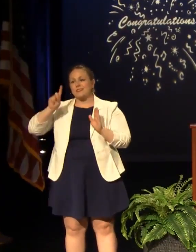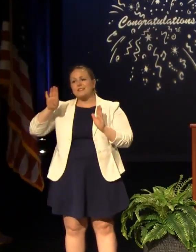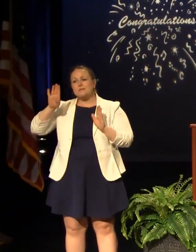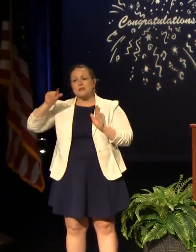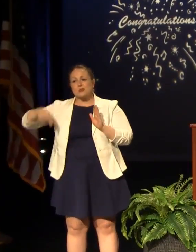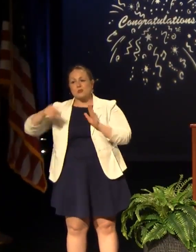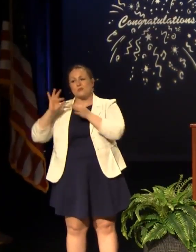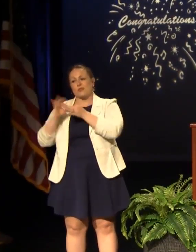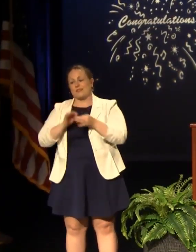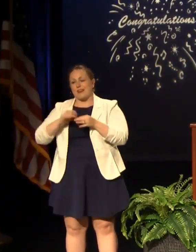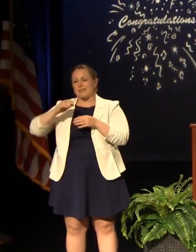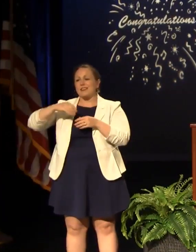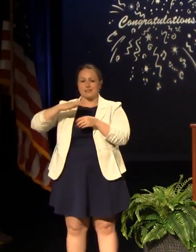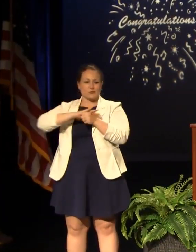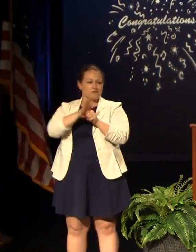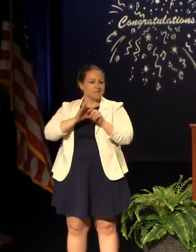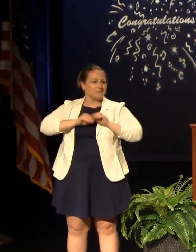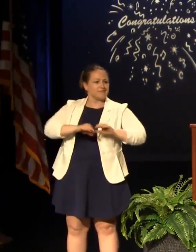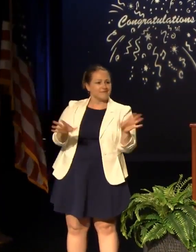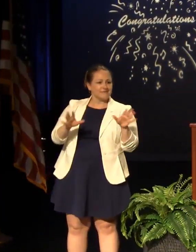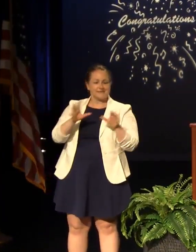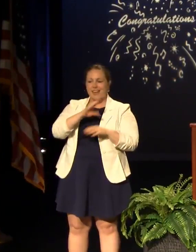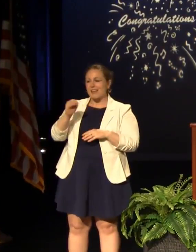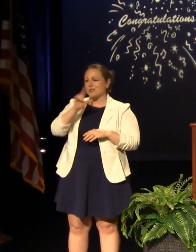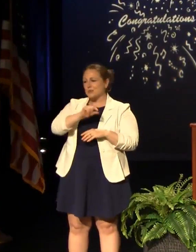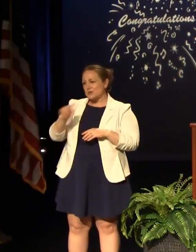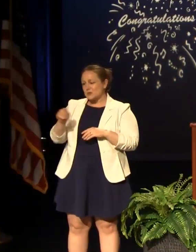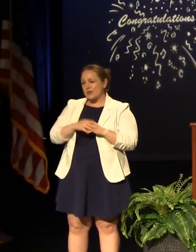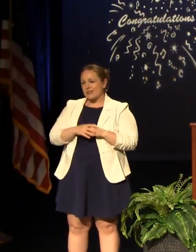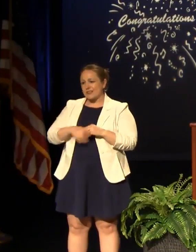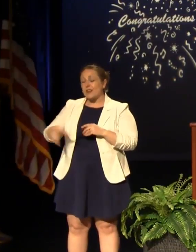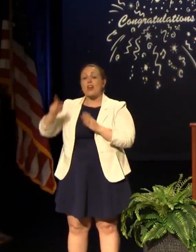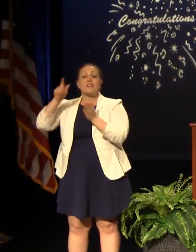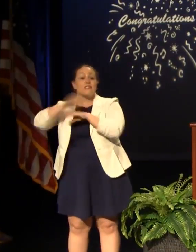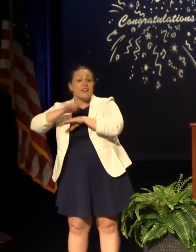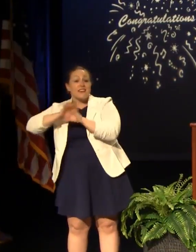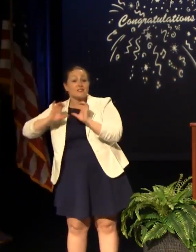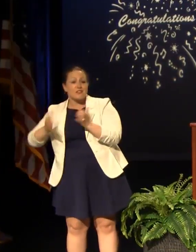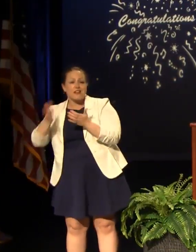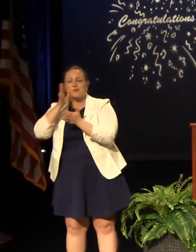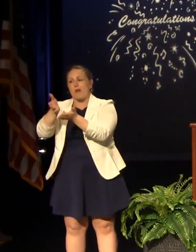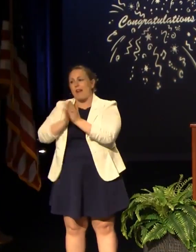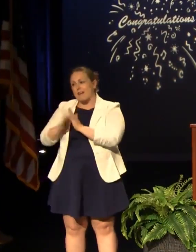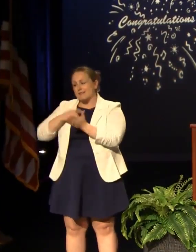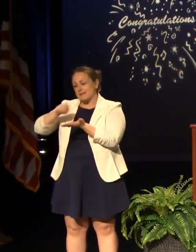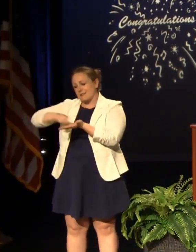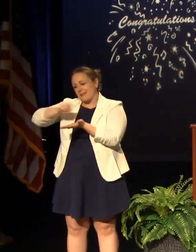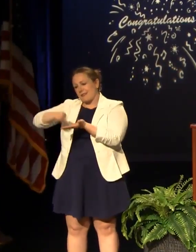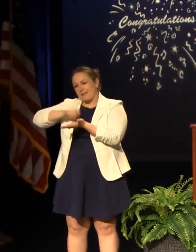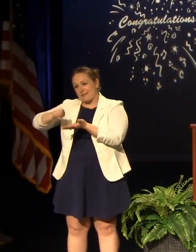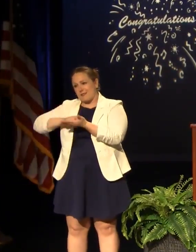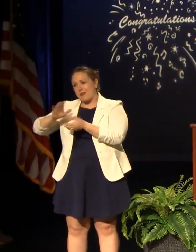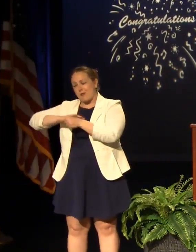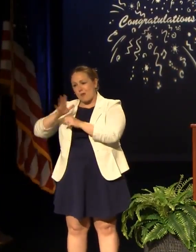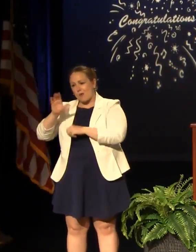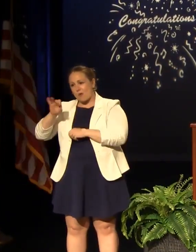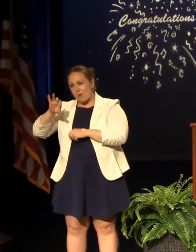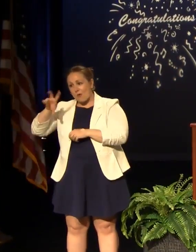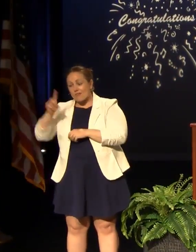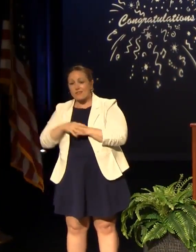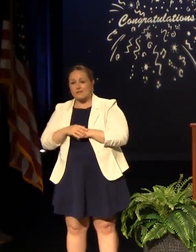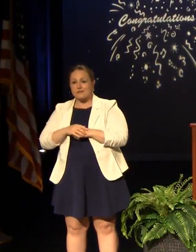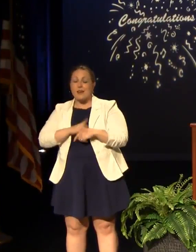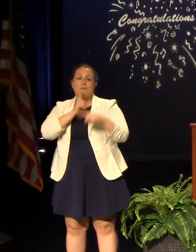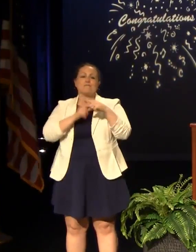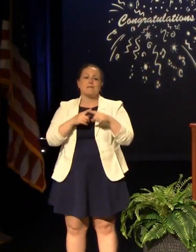Ms. Merrill and Ms. Boone will teach their biology students about COVID and their virus unit. And Ms. Kalinowski will make her stats student run hypothesis tests